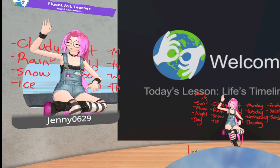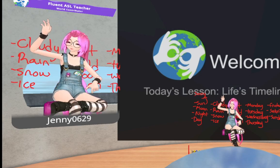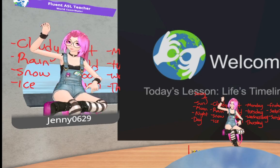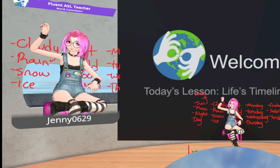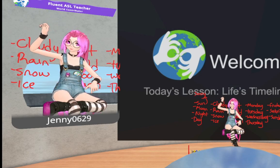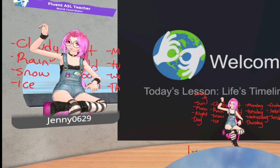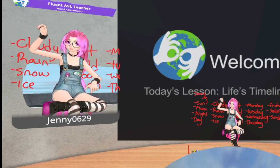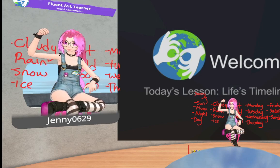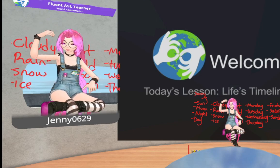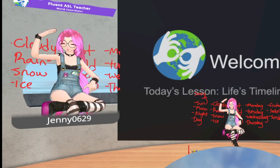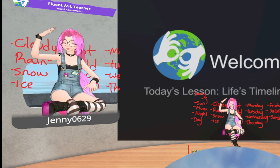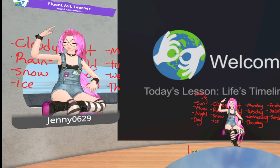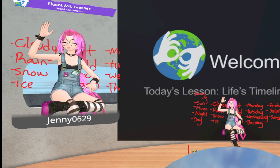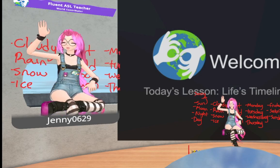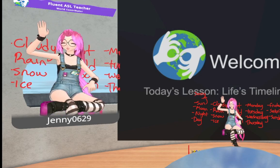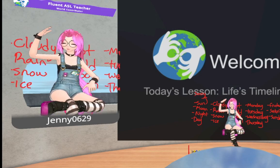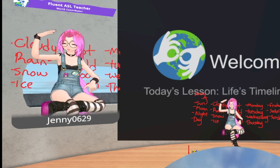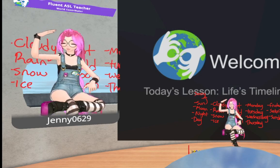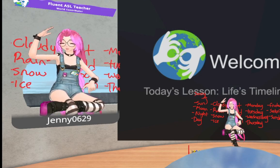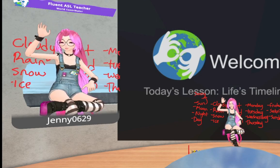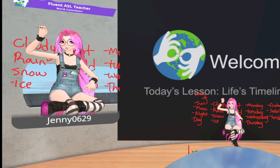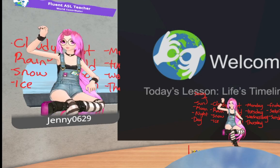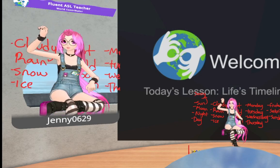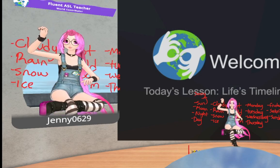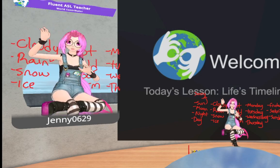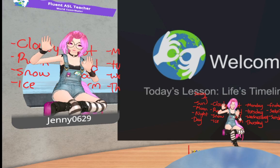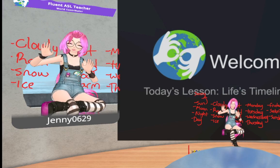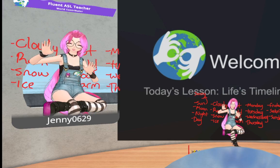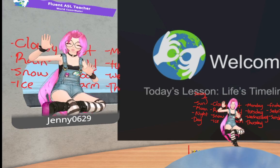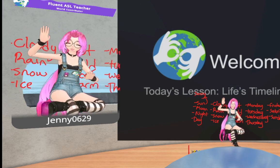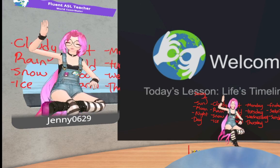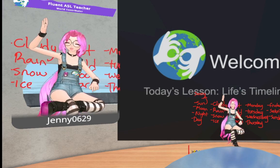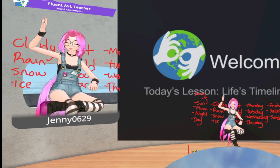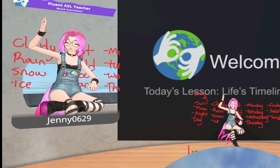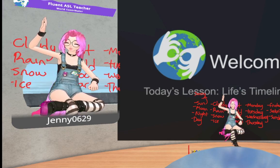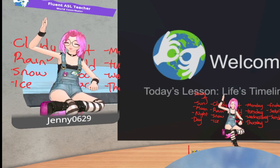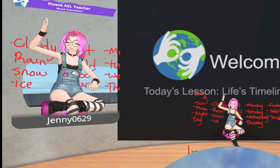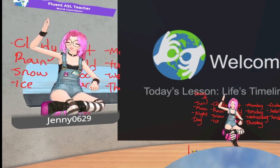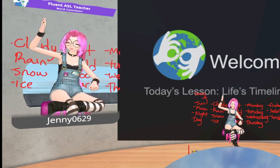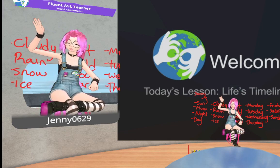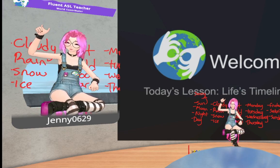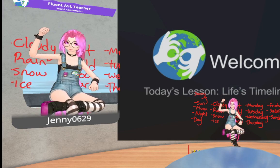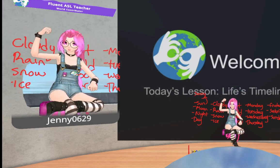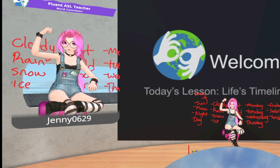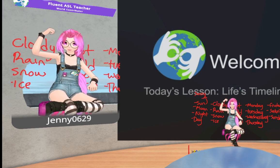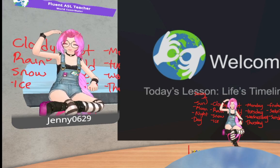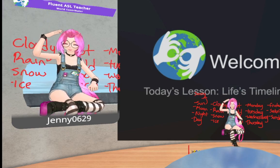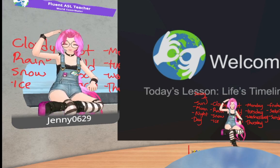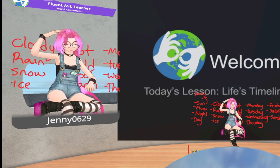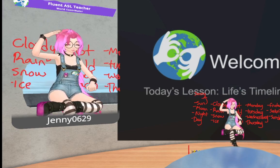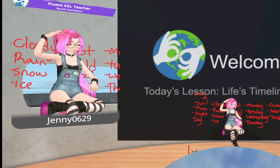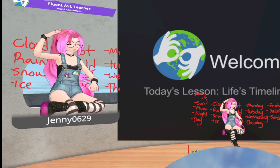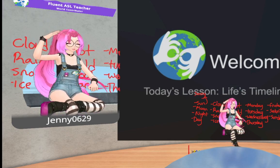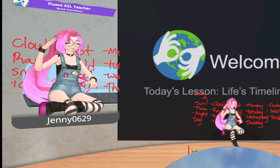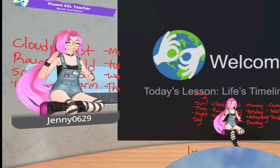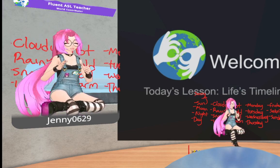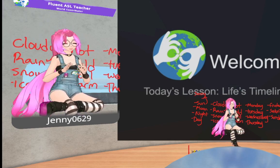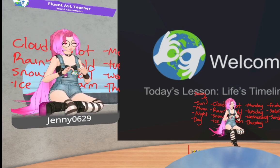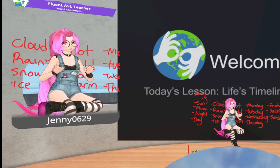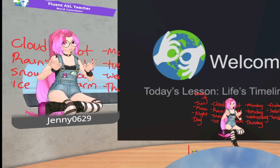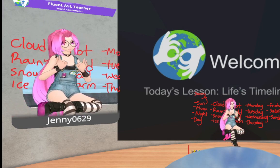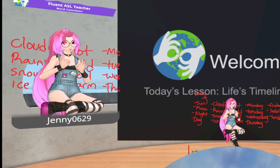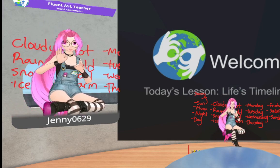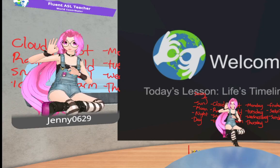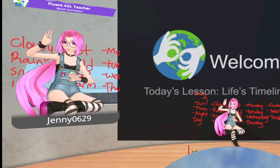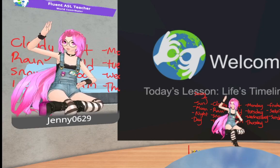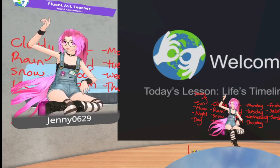people just do fist to open or open to open, but if you want to be proper, I would recommend open to fist and to open again. But